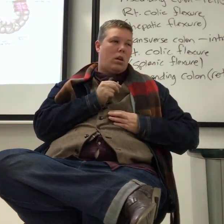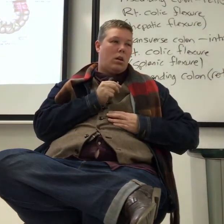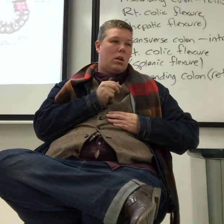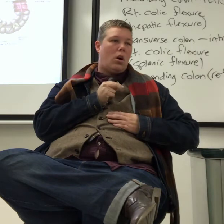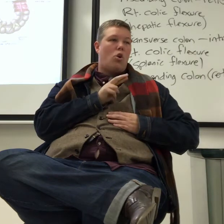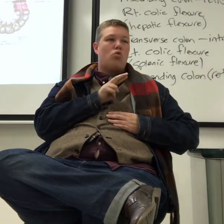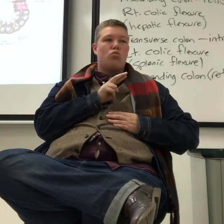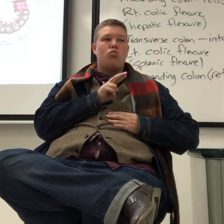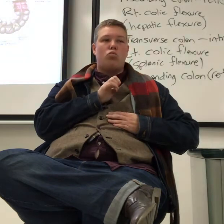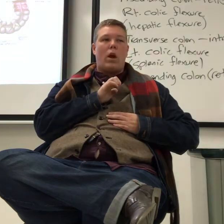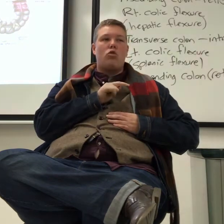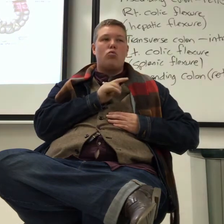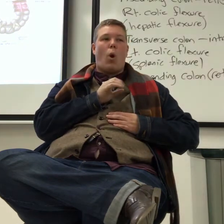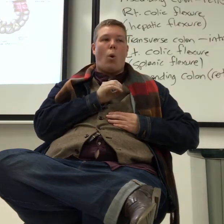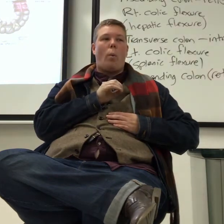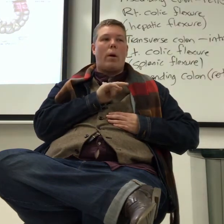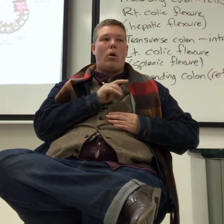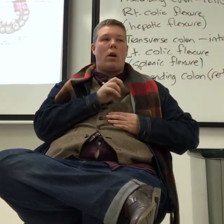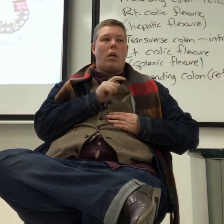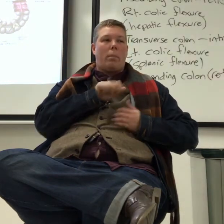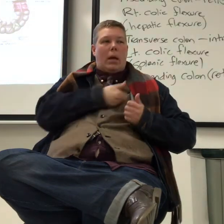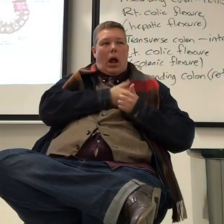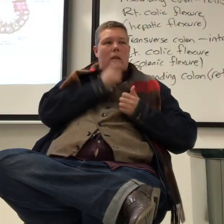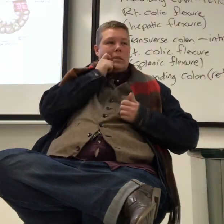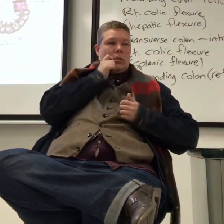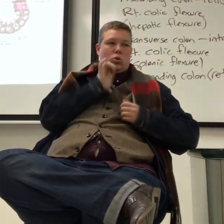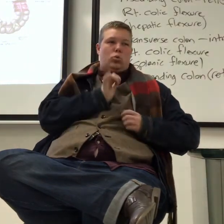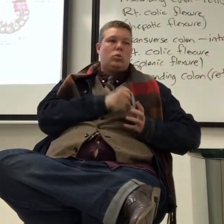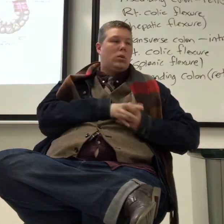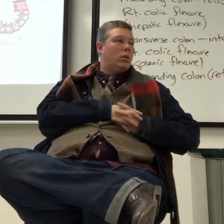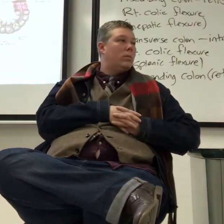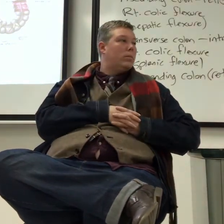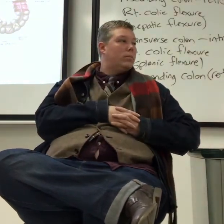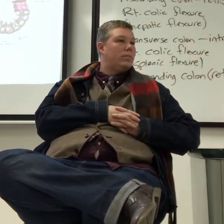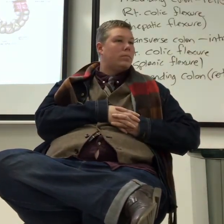retroperitoneal. I have a cadaver presentation on